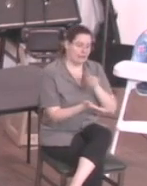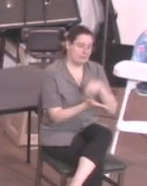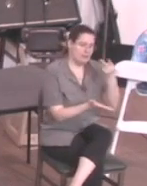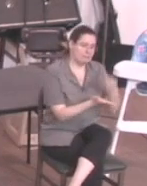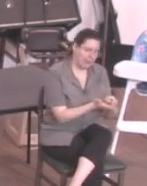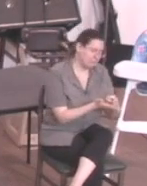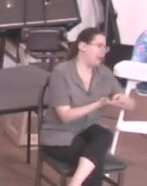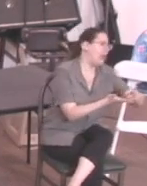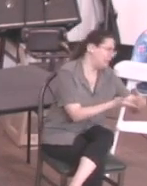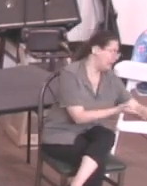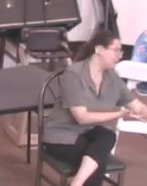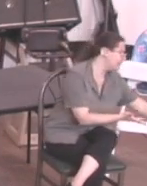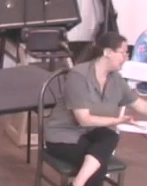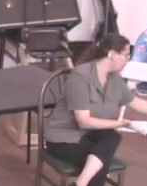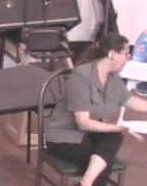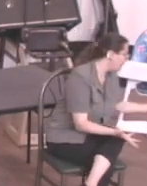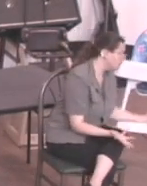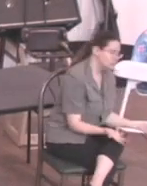the back door